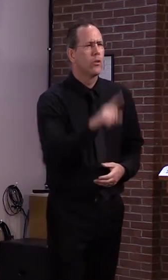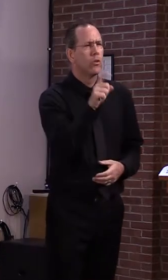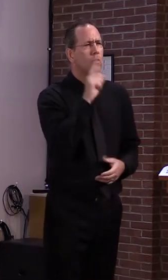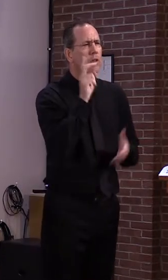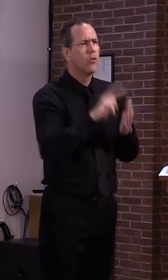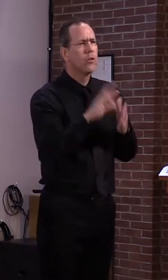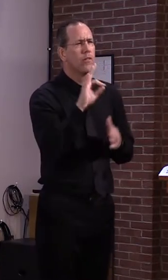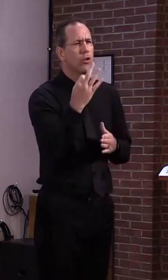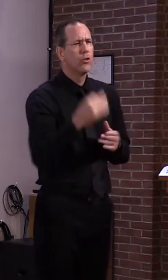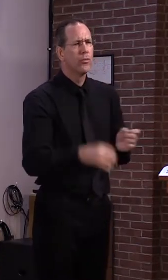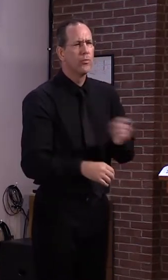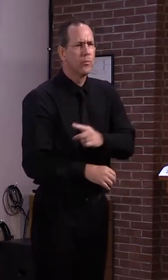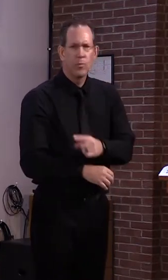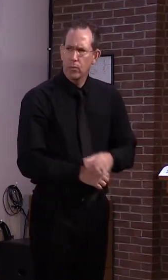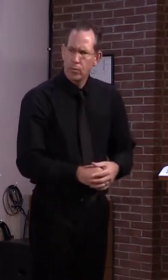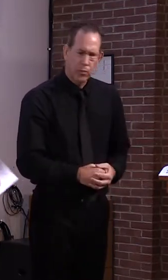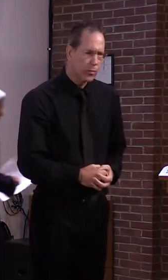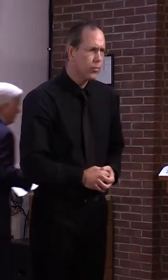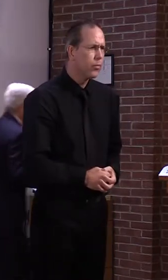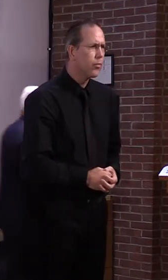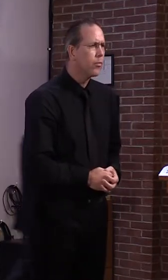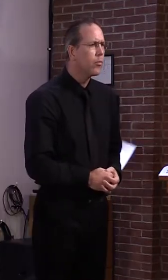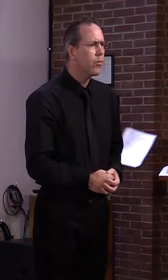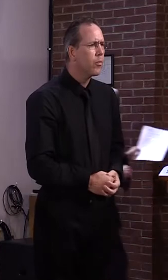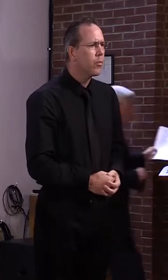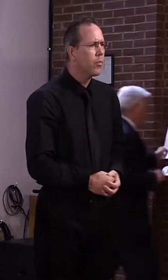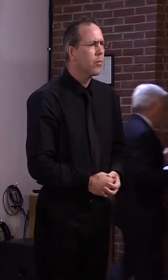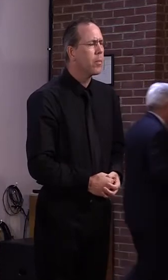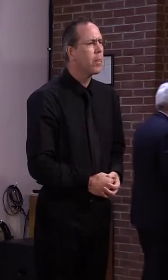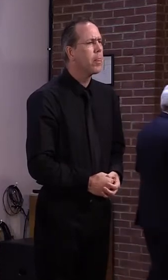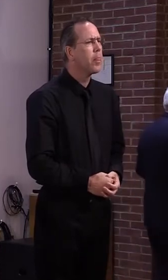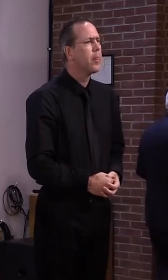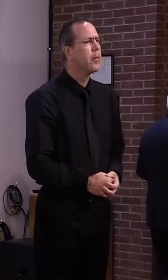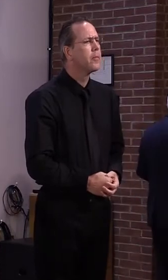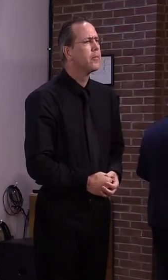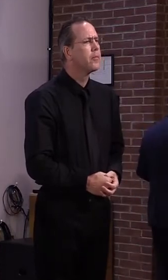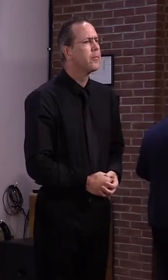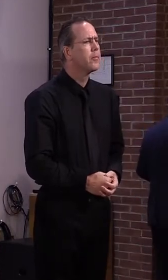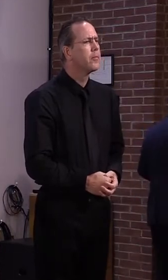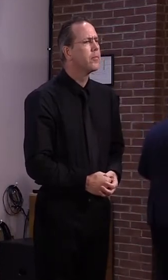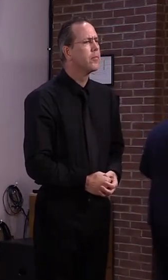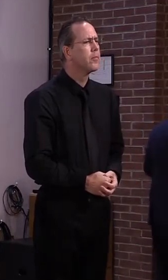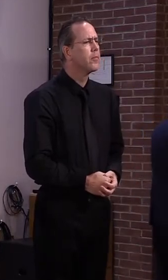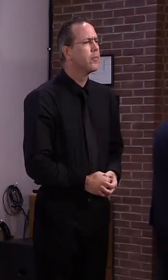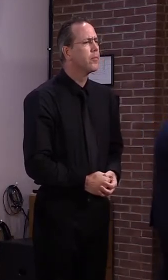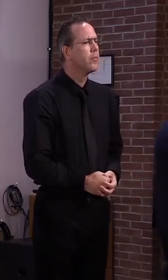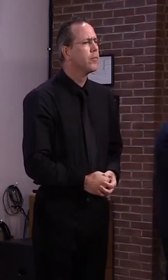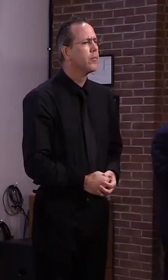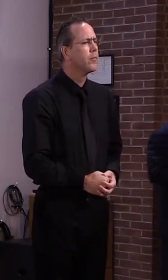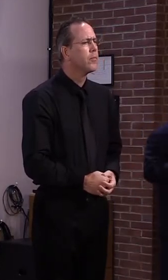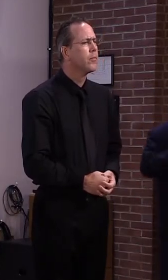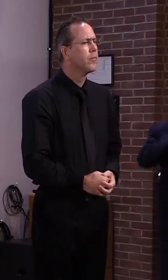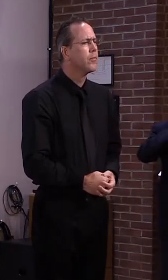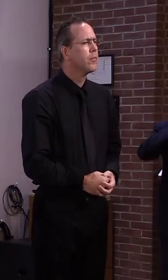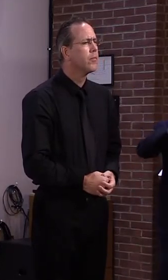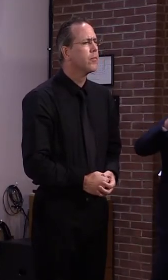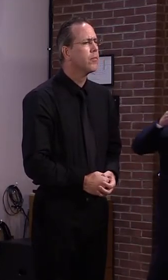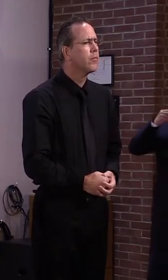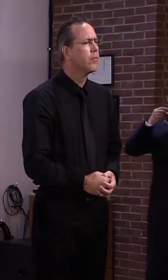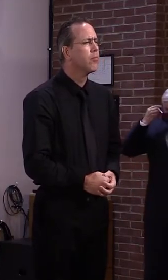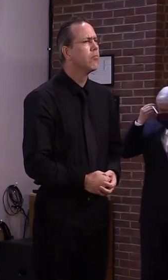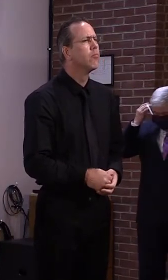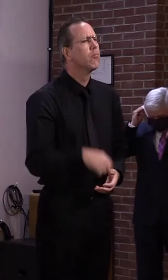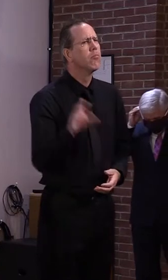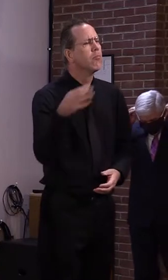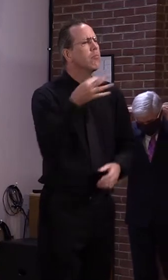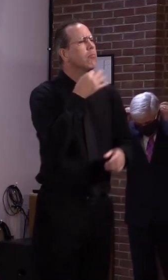Do schools have emergency plans in place if they suddenly needed to go remote, given that schools across the nation have